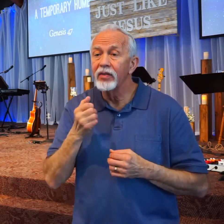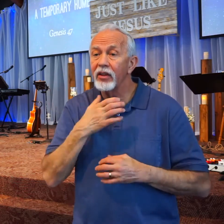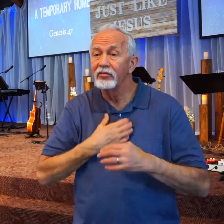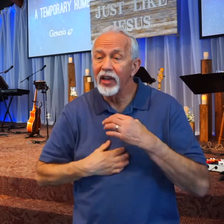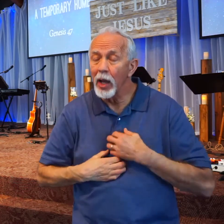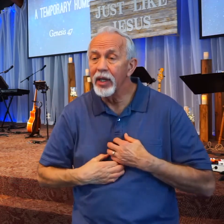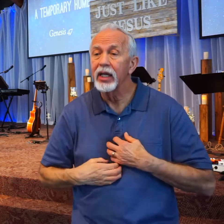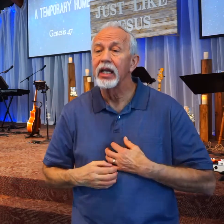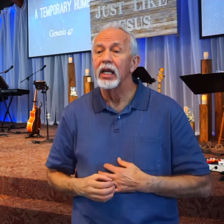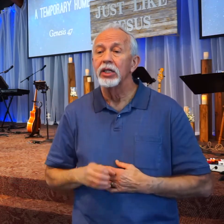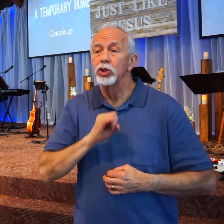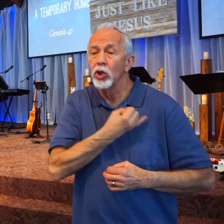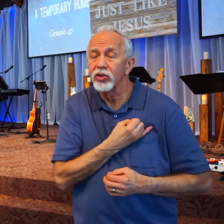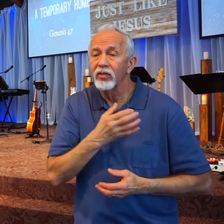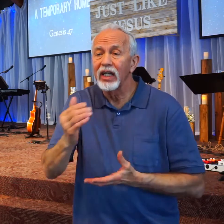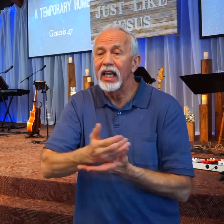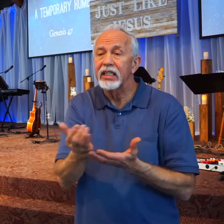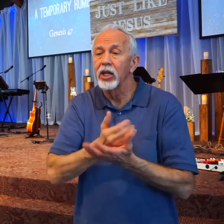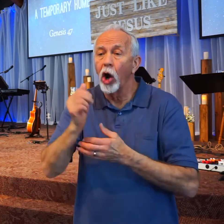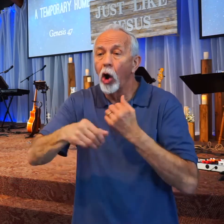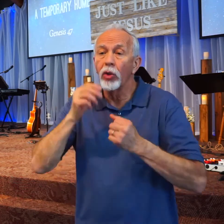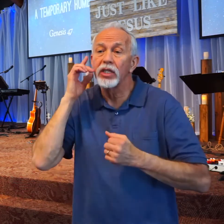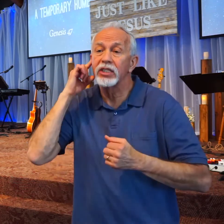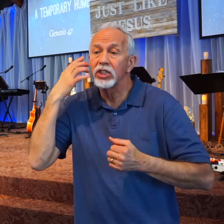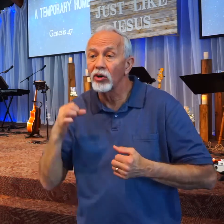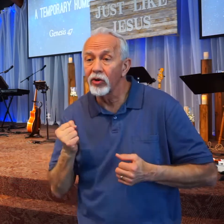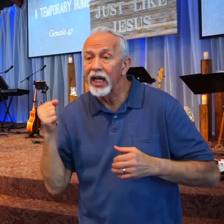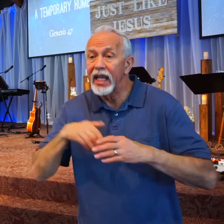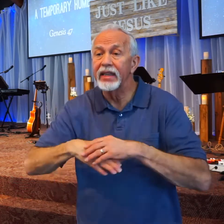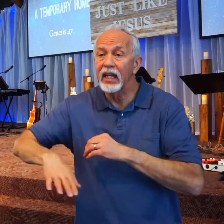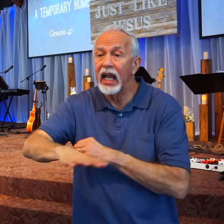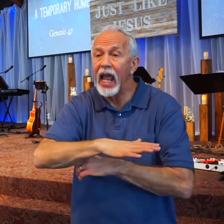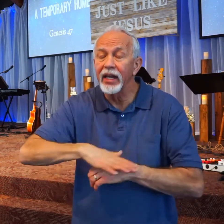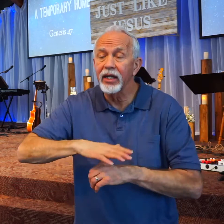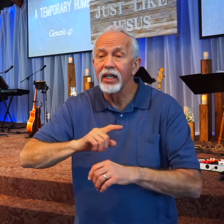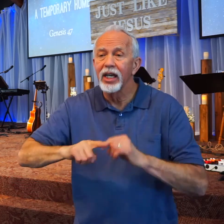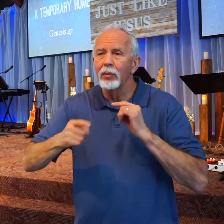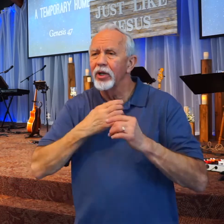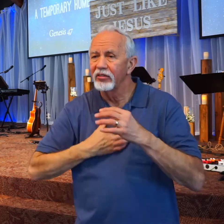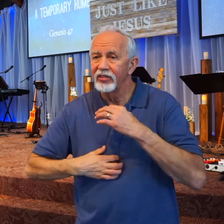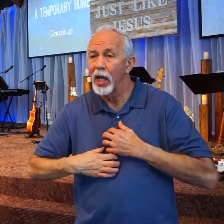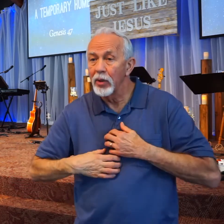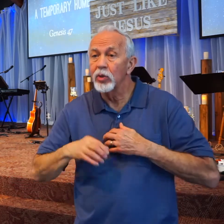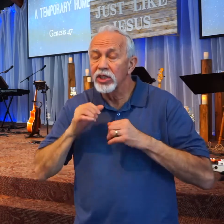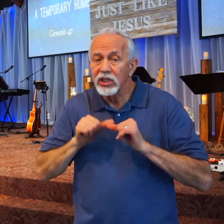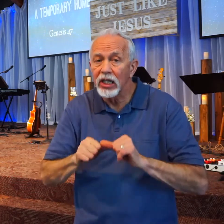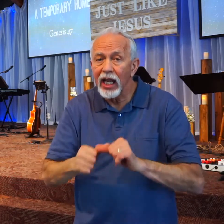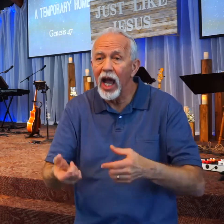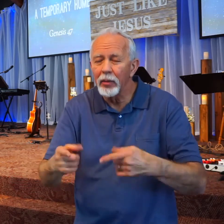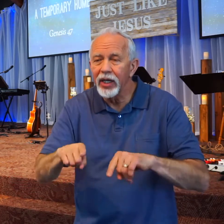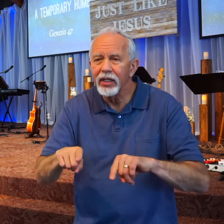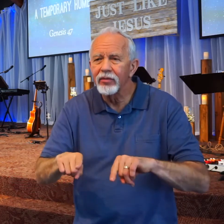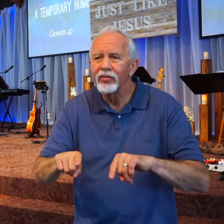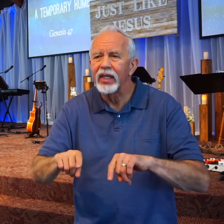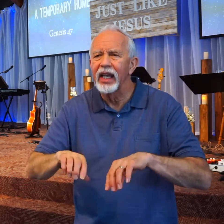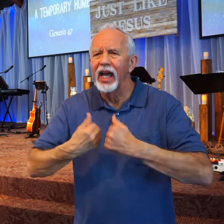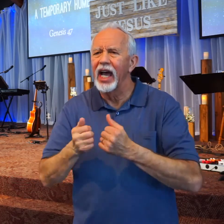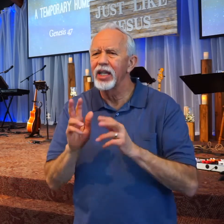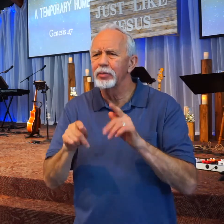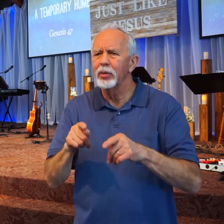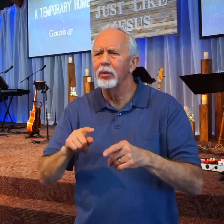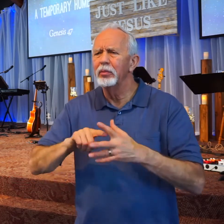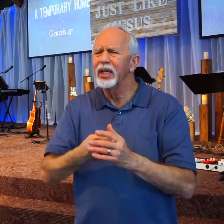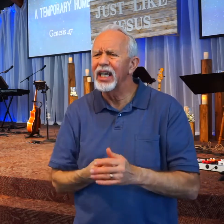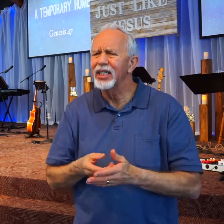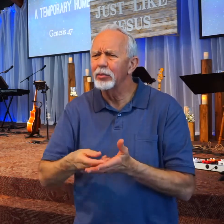Joseph collected all of the silver in the land, all of it? But the famine was still going on. So how did the people begin to pay? They